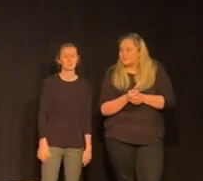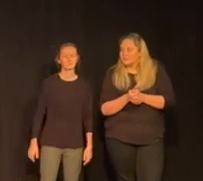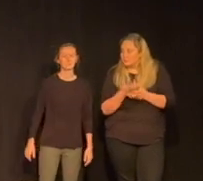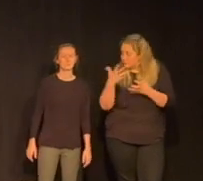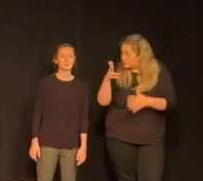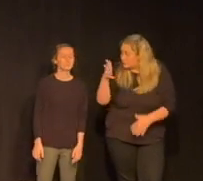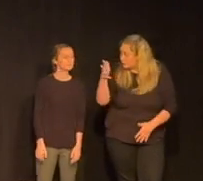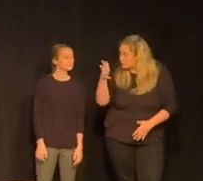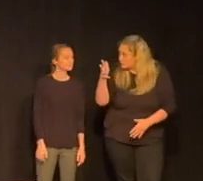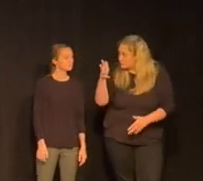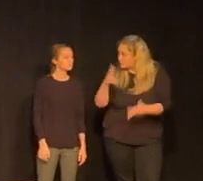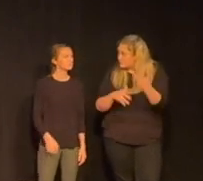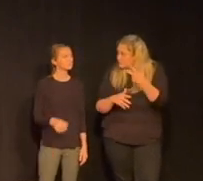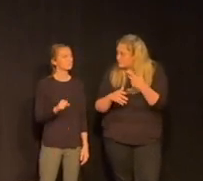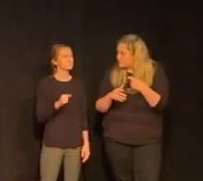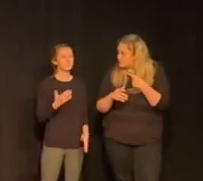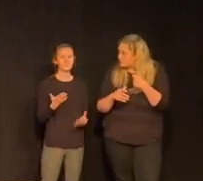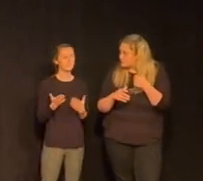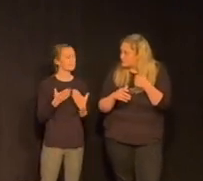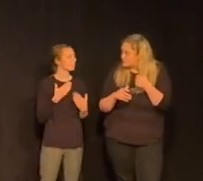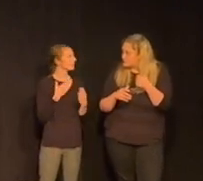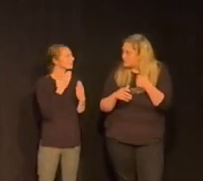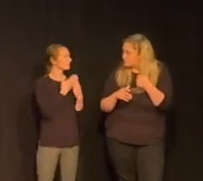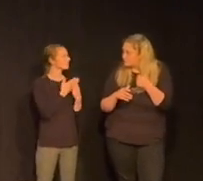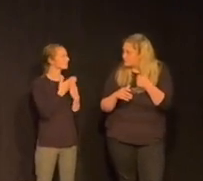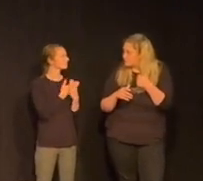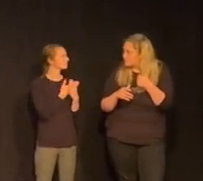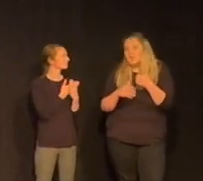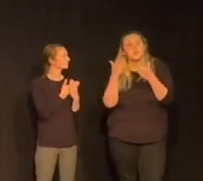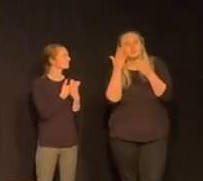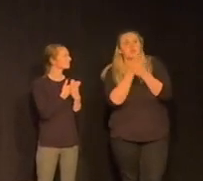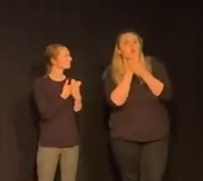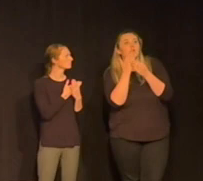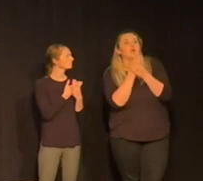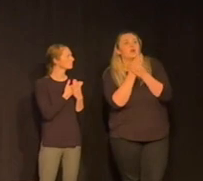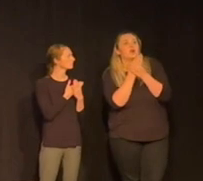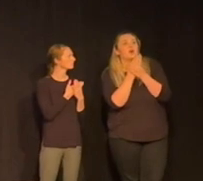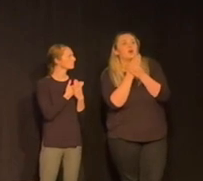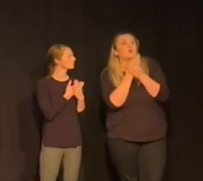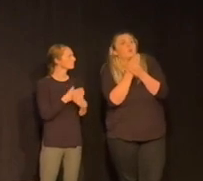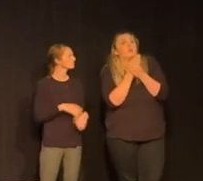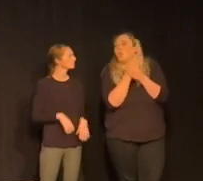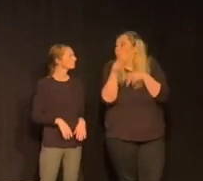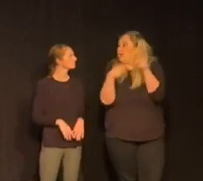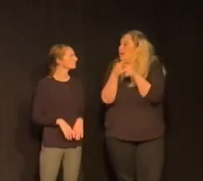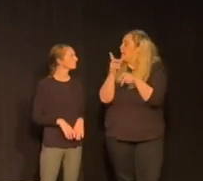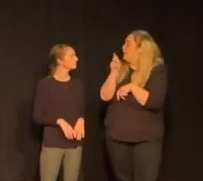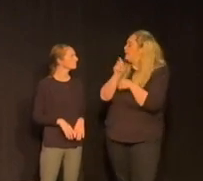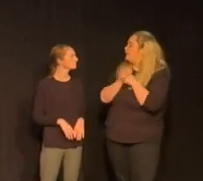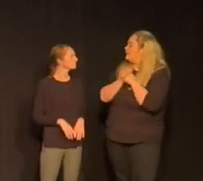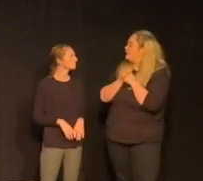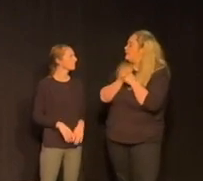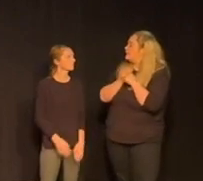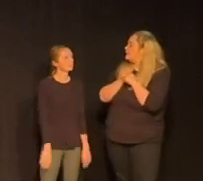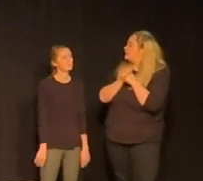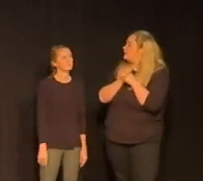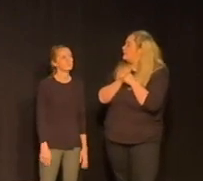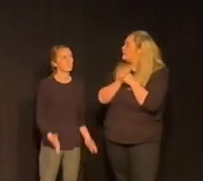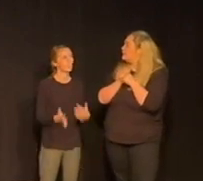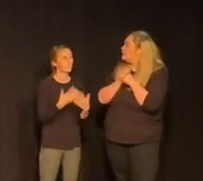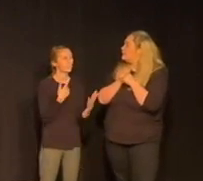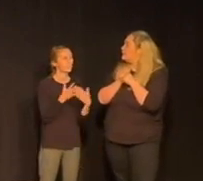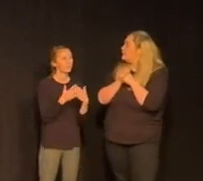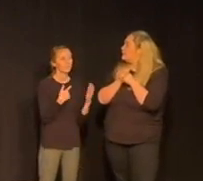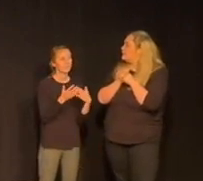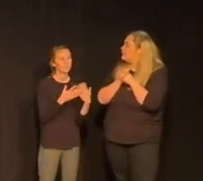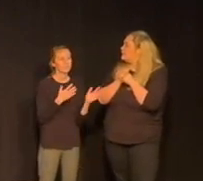it? And maybe a sandwich? A sandwich? What kind of sandwich? Whatever's